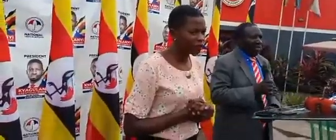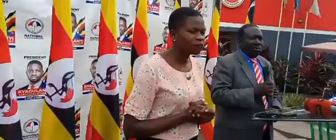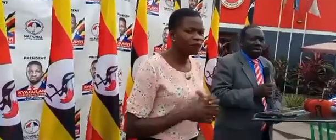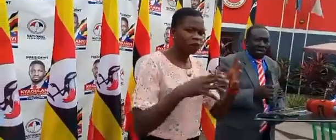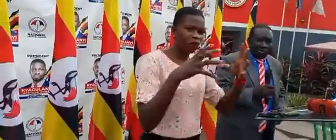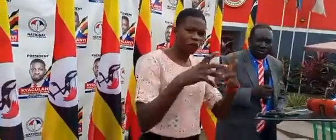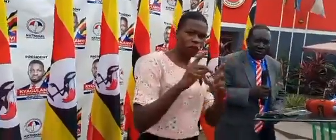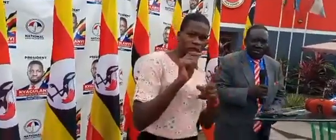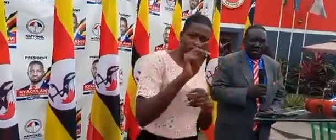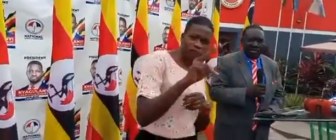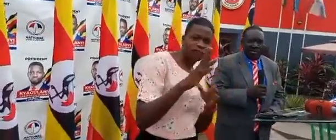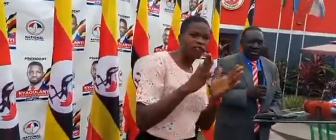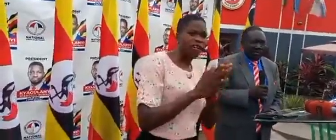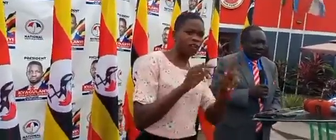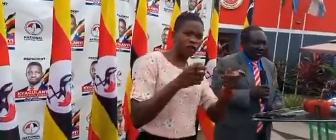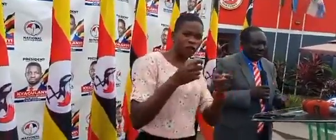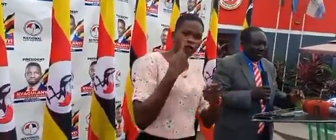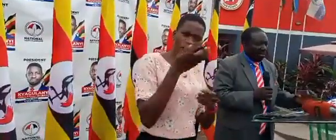Banamaulira abali wano njagala kubebaza